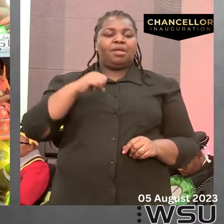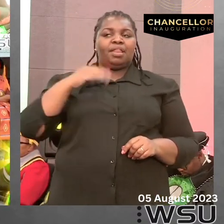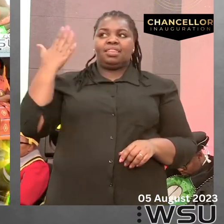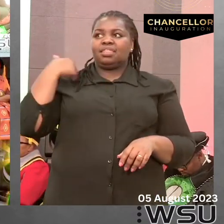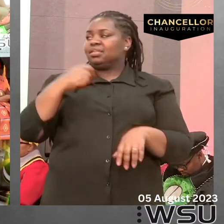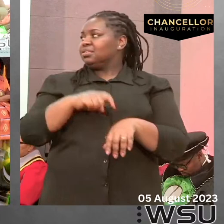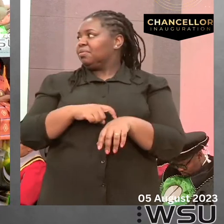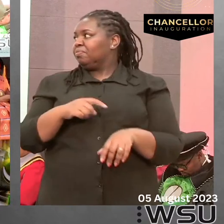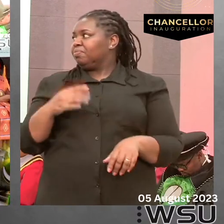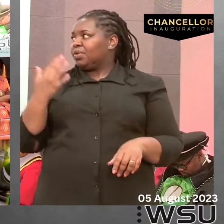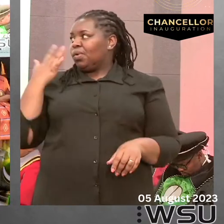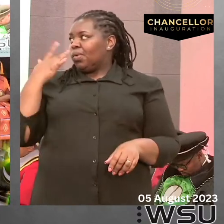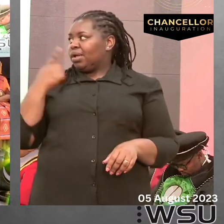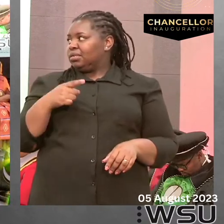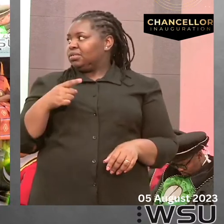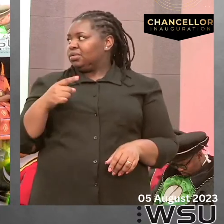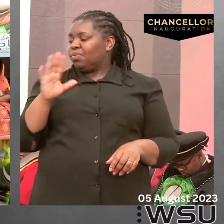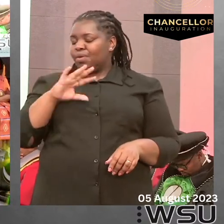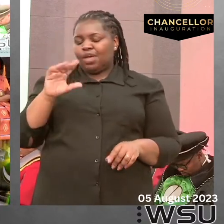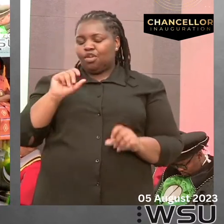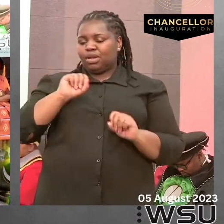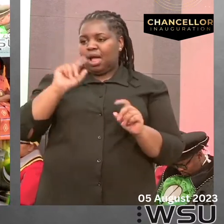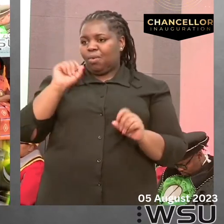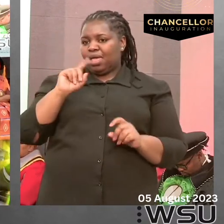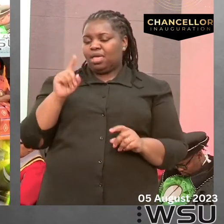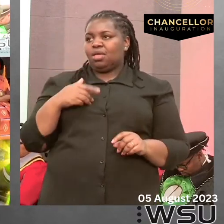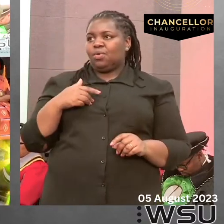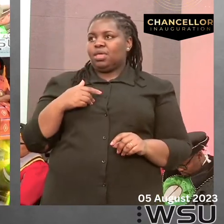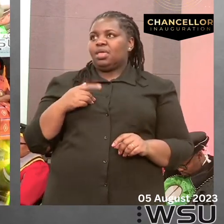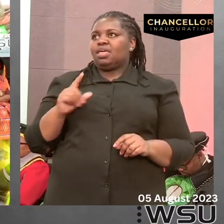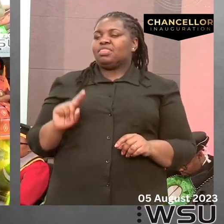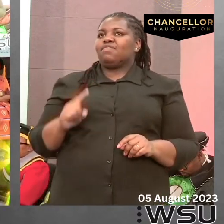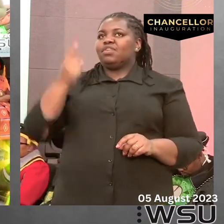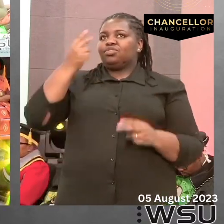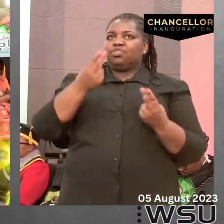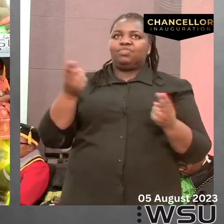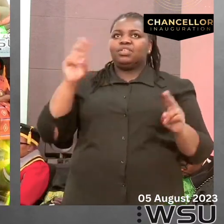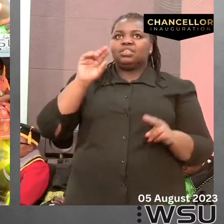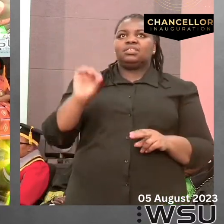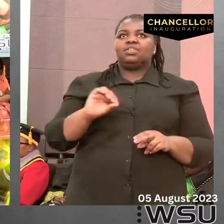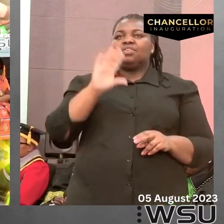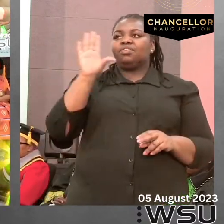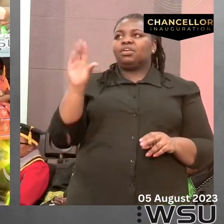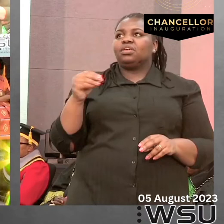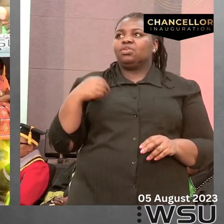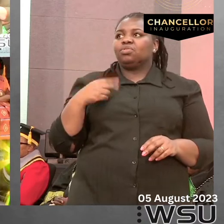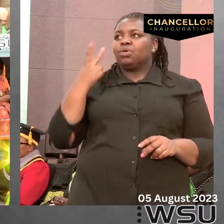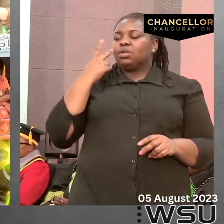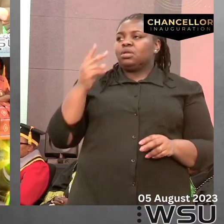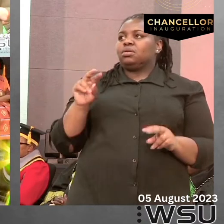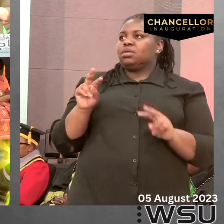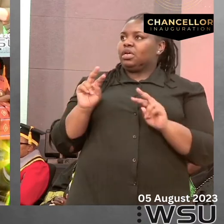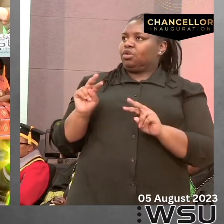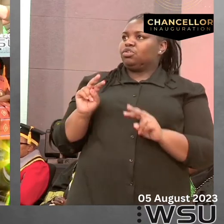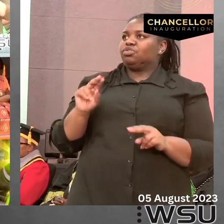Actually, when he did it, we're not even aware that we're the first university in South Africa to give recognition to